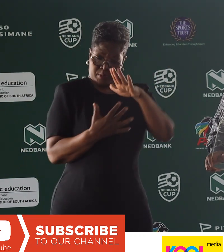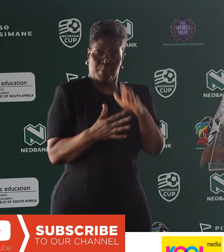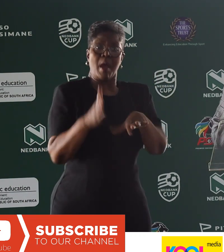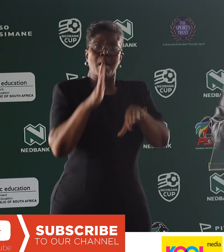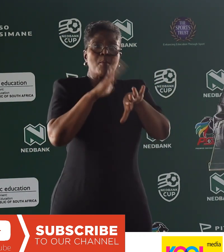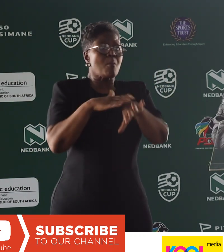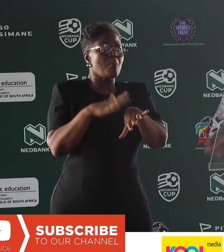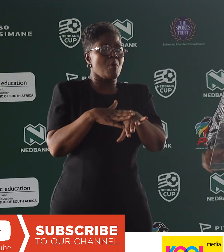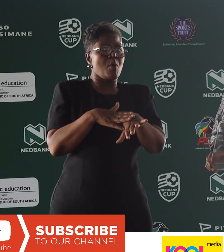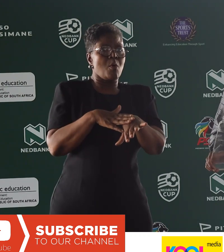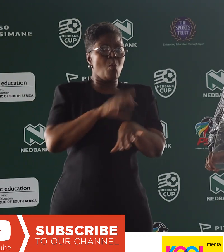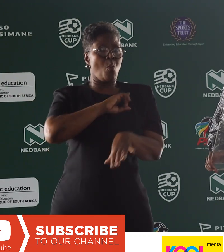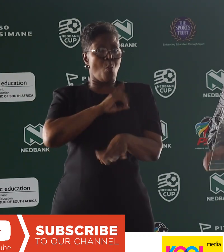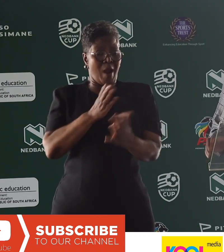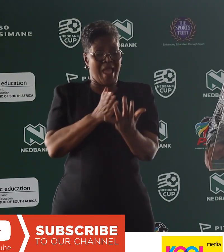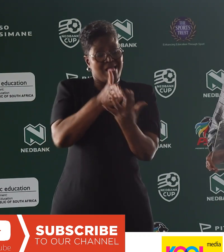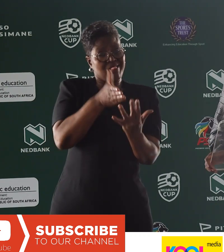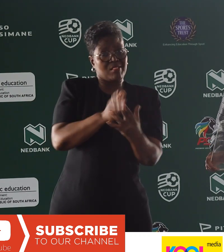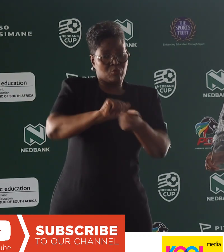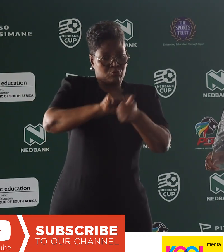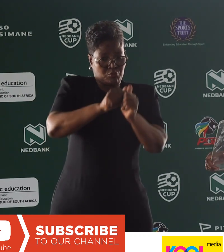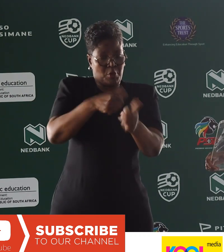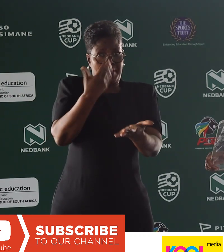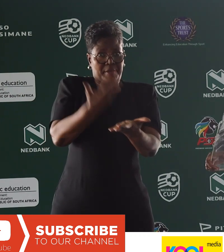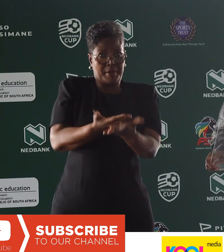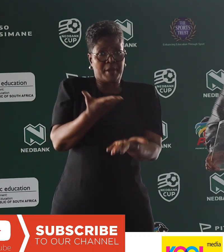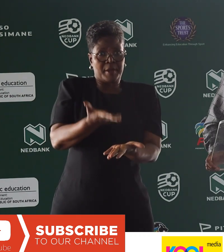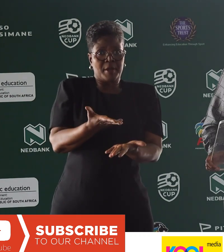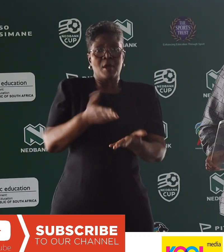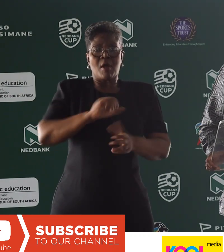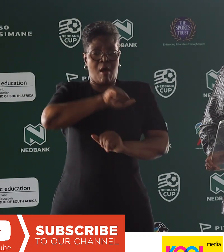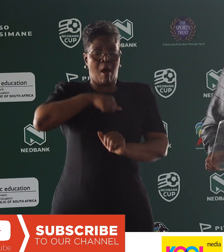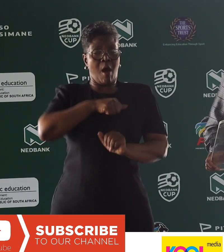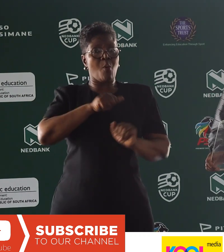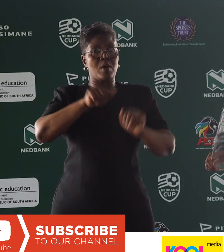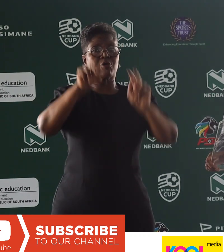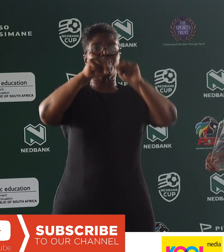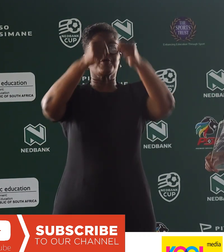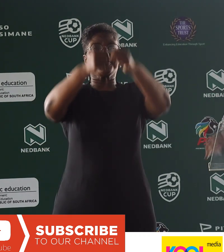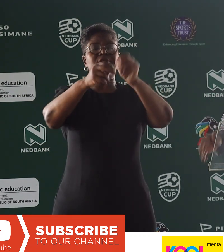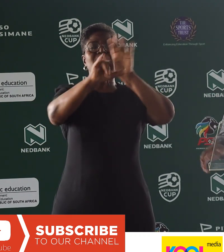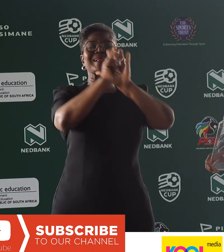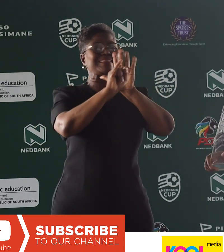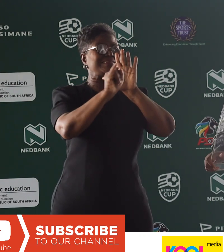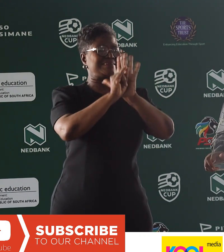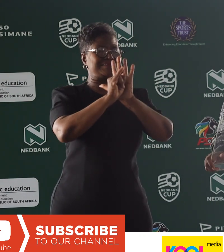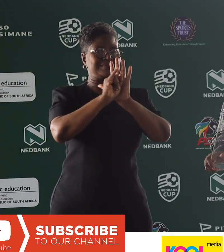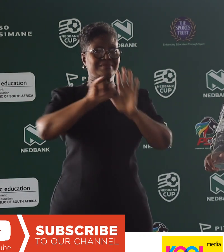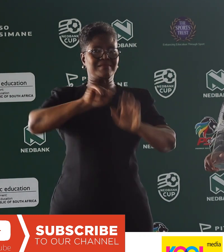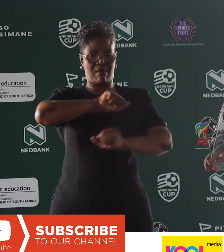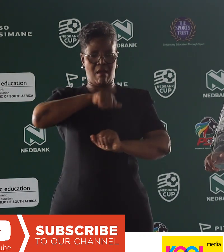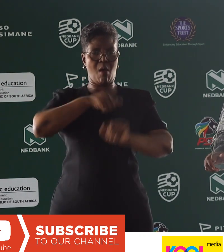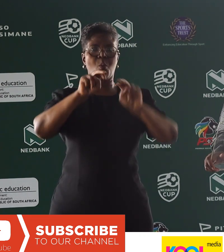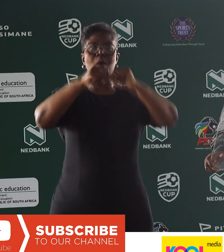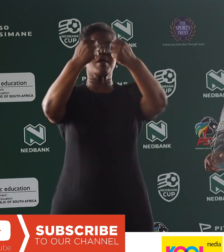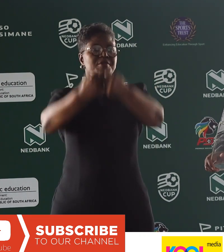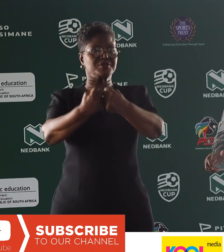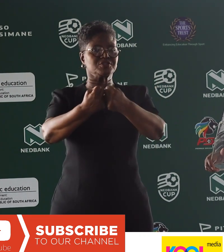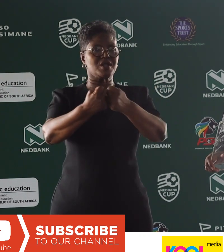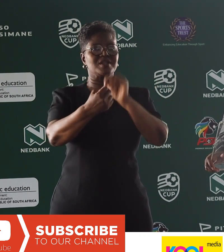more, because only through sport we can contribute to our national identity, to our national symbols, to our